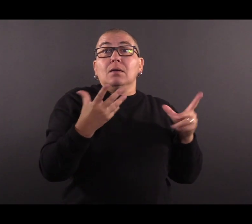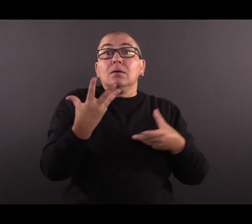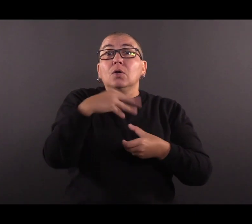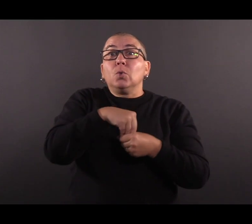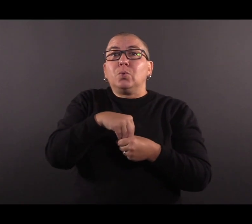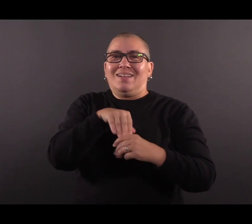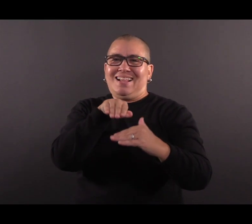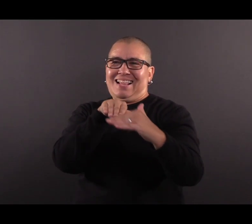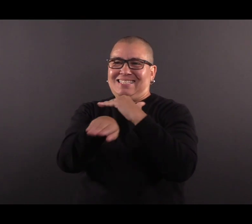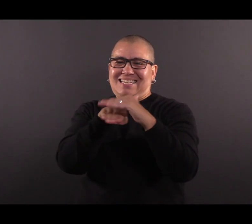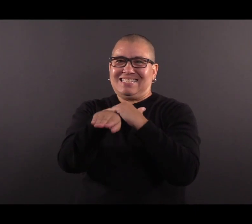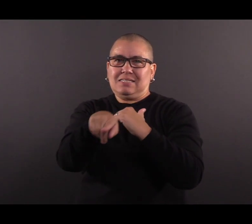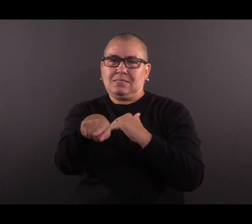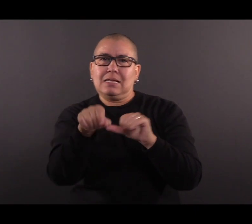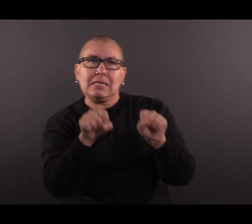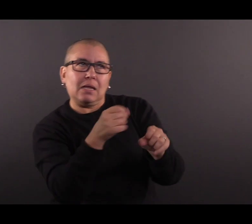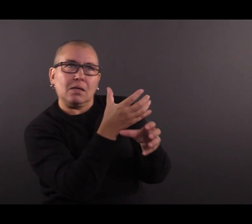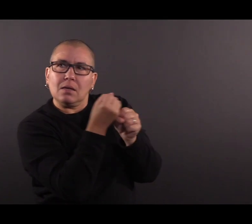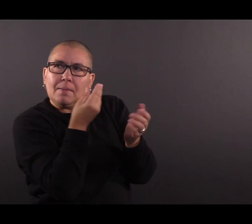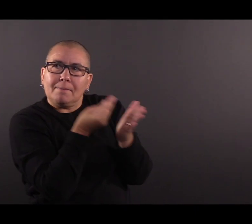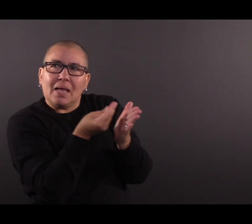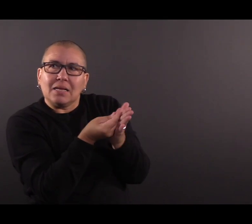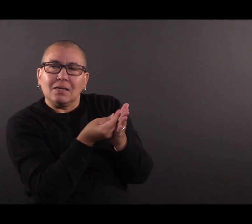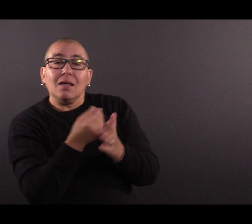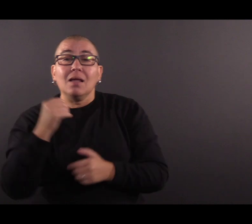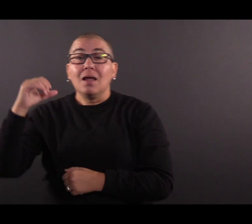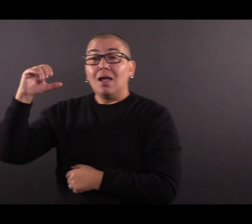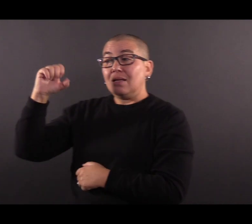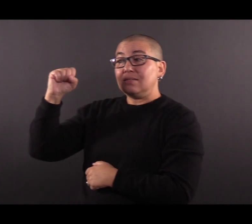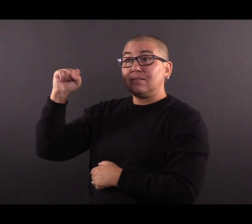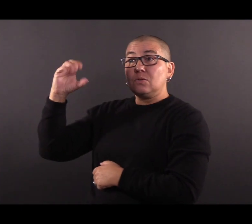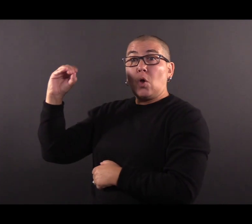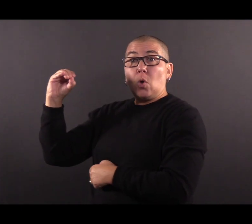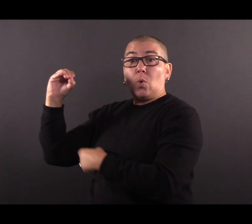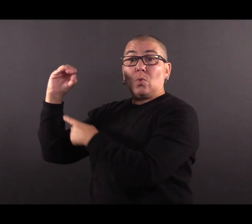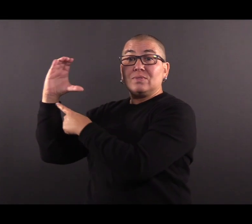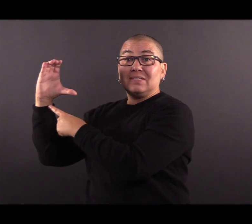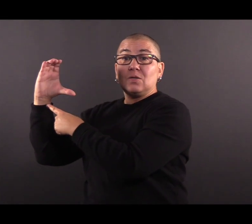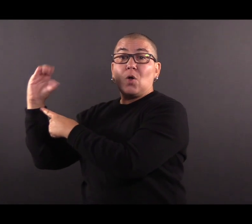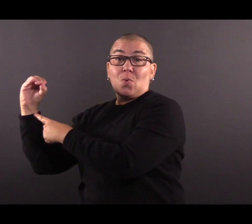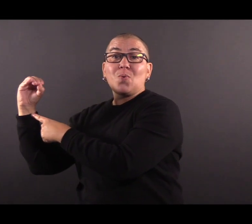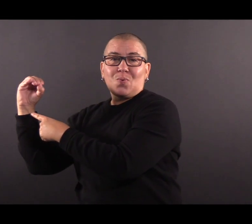funding, referred to as SSOCE,